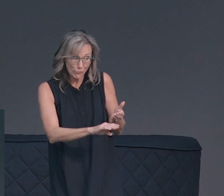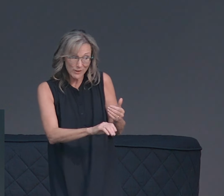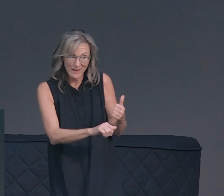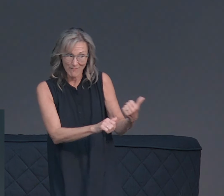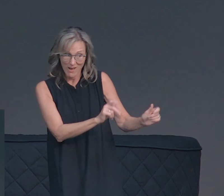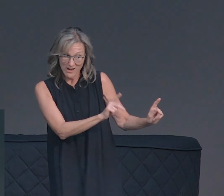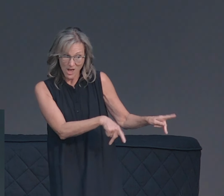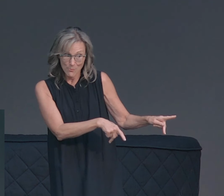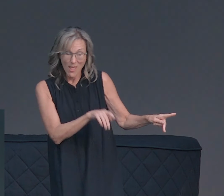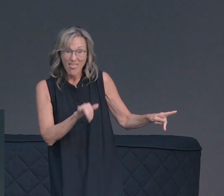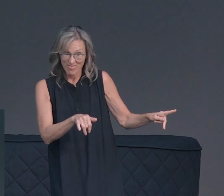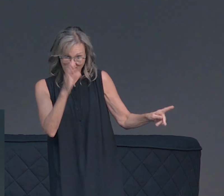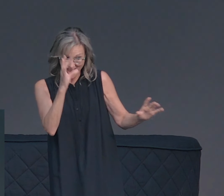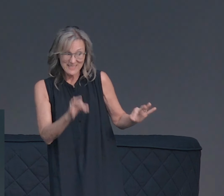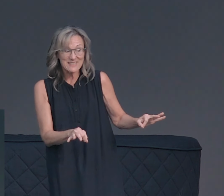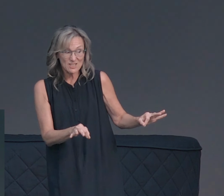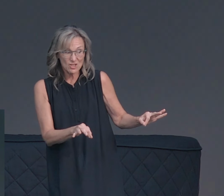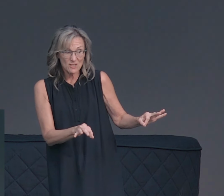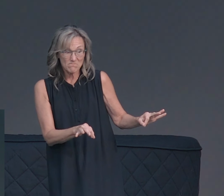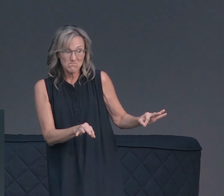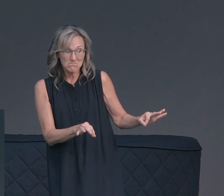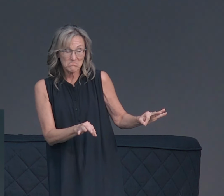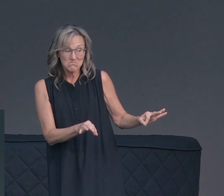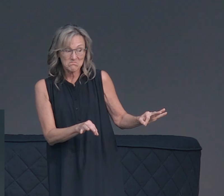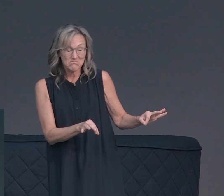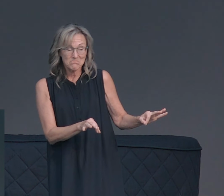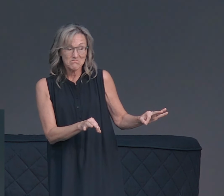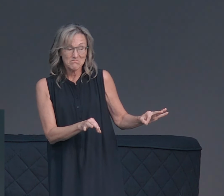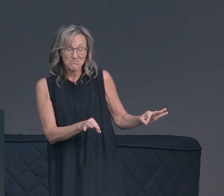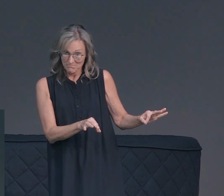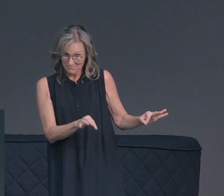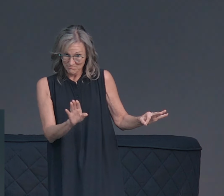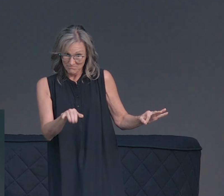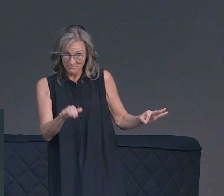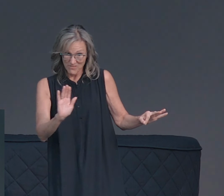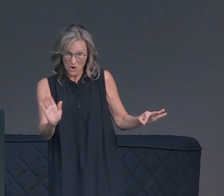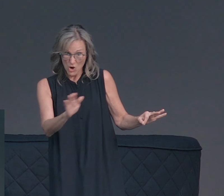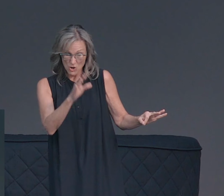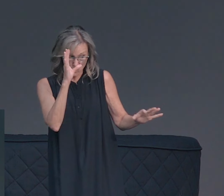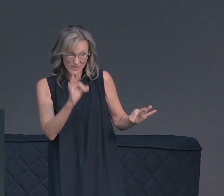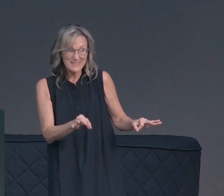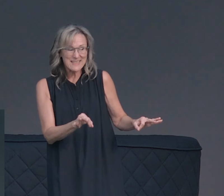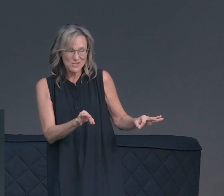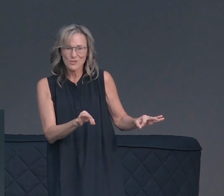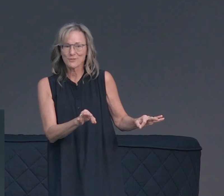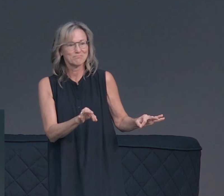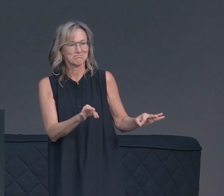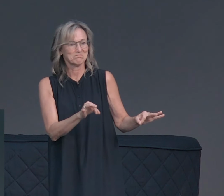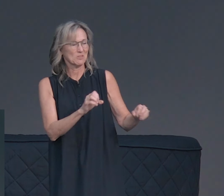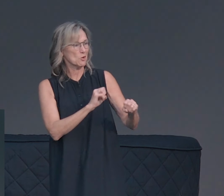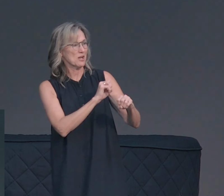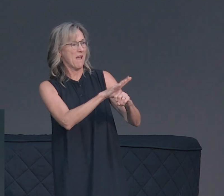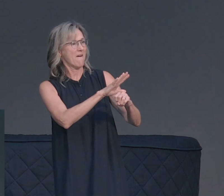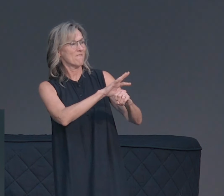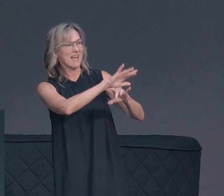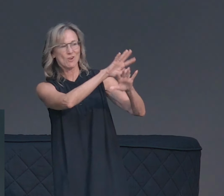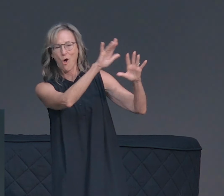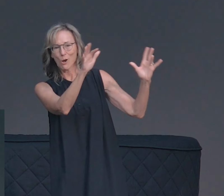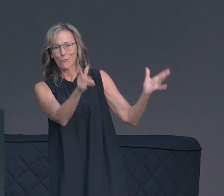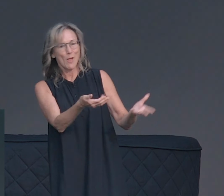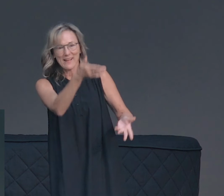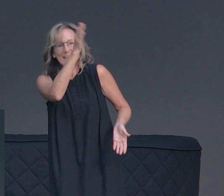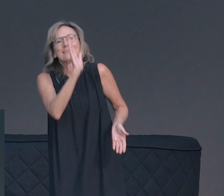person, really a merciful person, did you know that your choices could have such an effect, could be used by God in